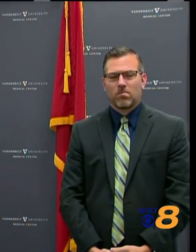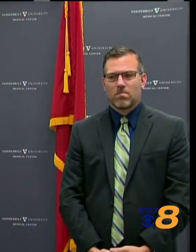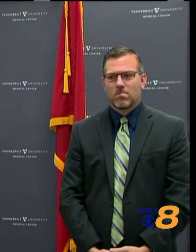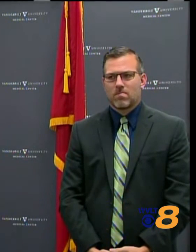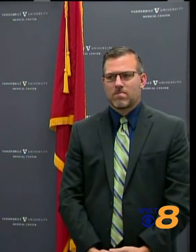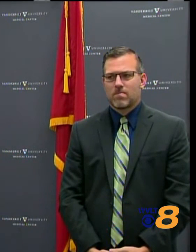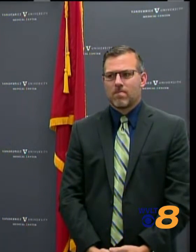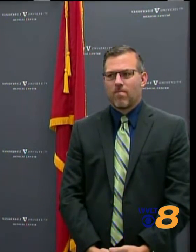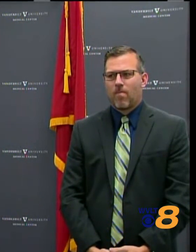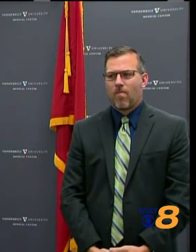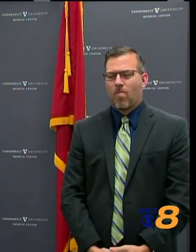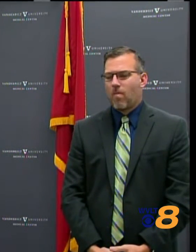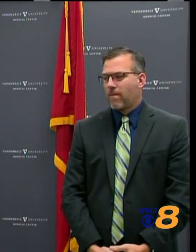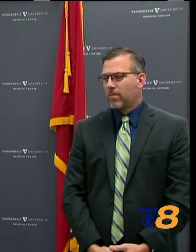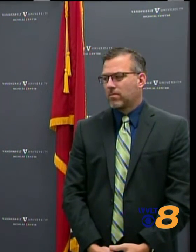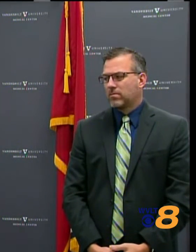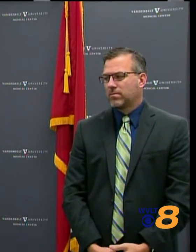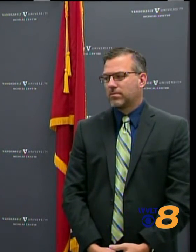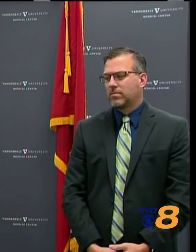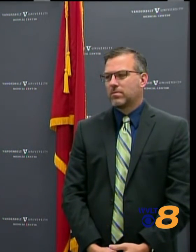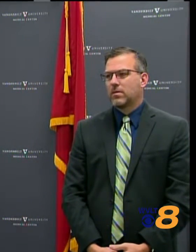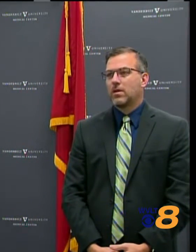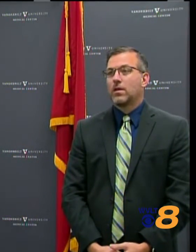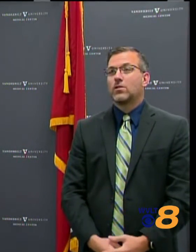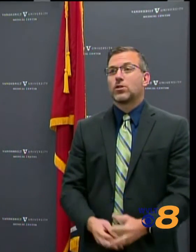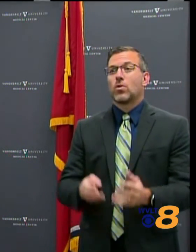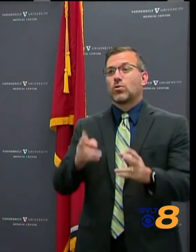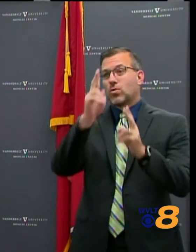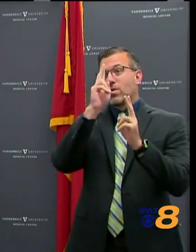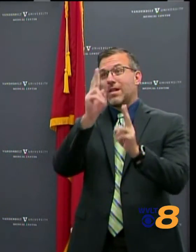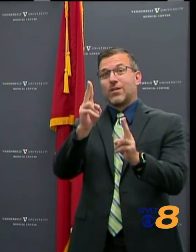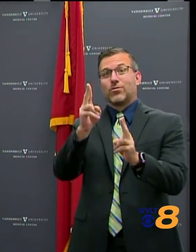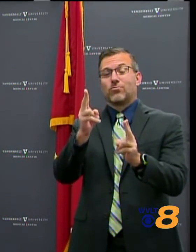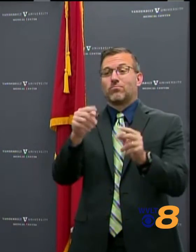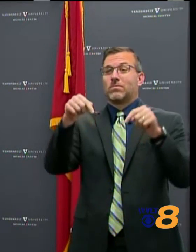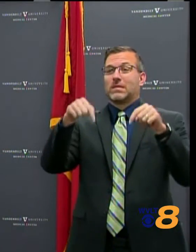So, in recognition of this historic day,